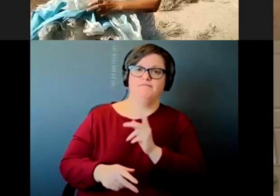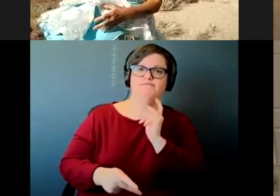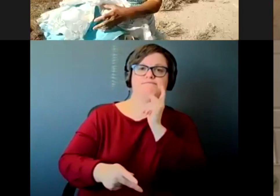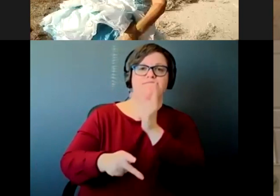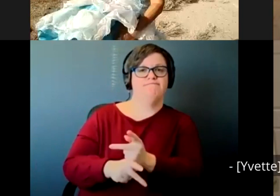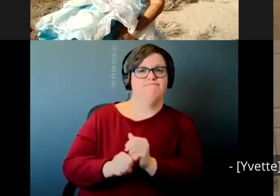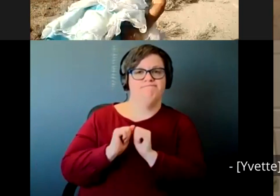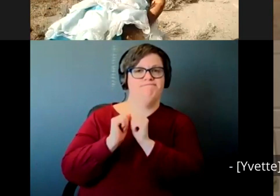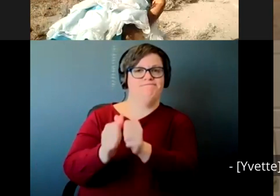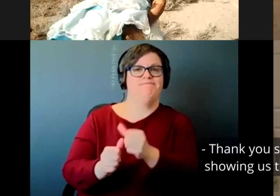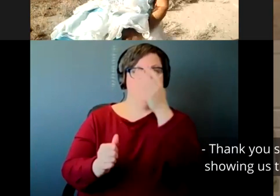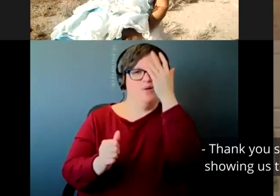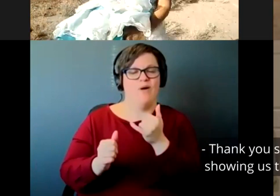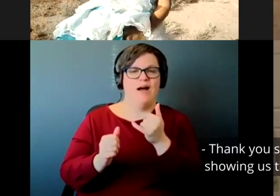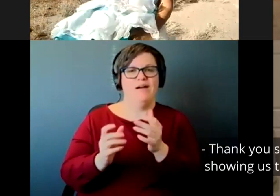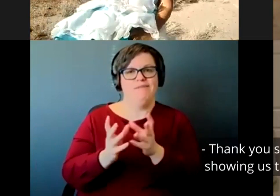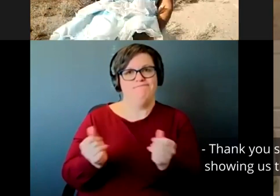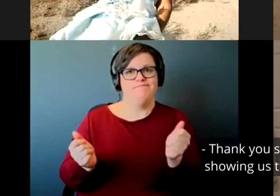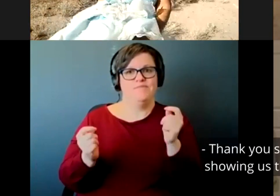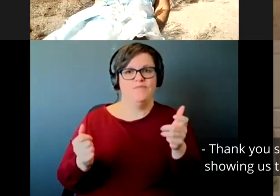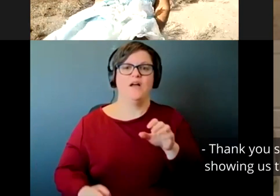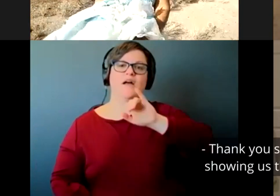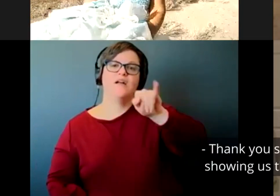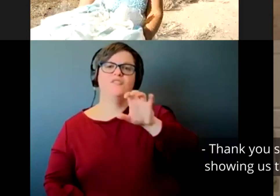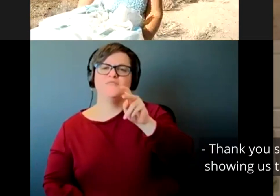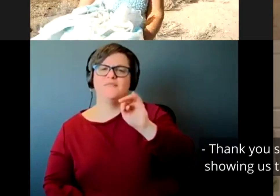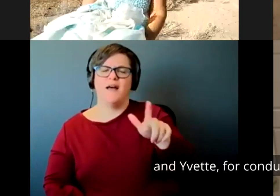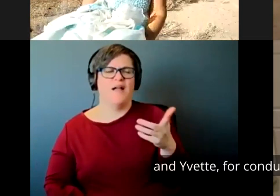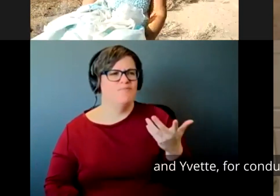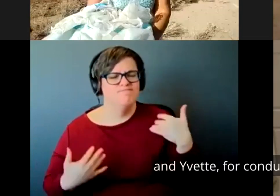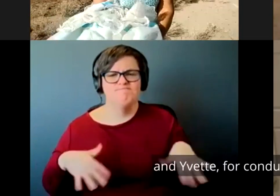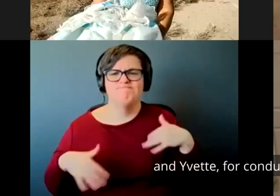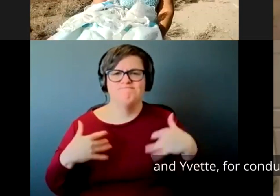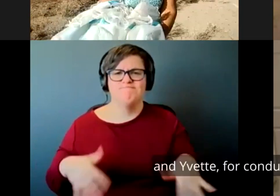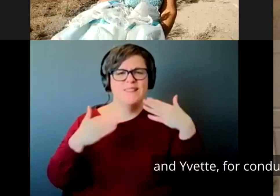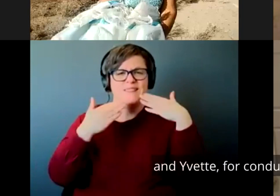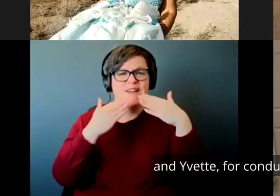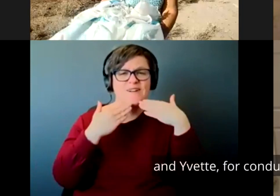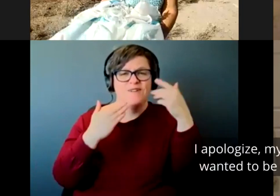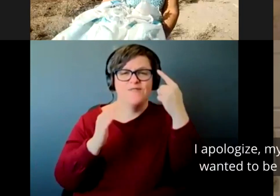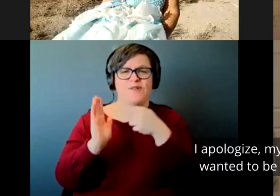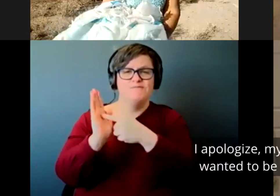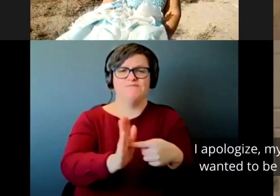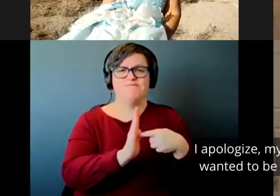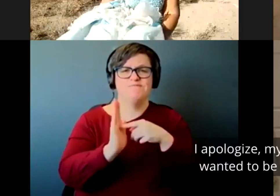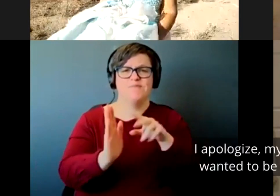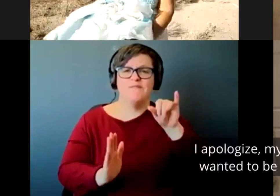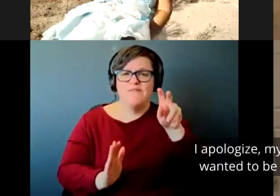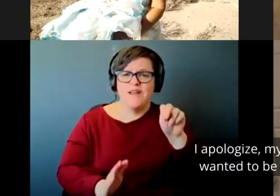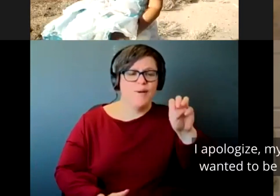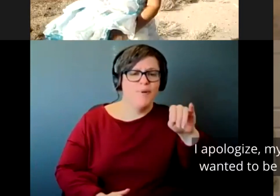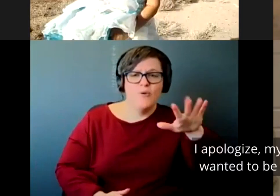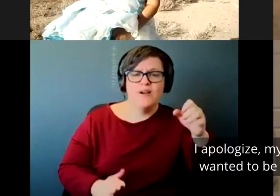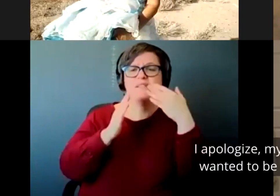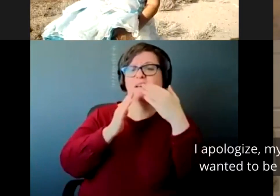working. Wow. Thank you so much for showing us that, Marie, and Yvette for conducting the interview. Thank I you.